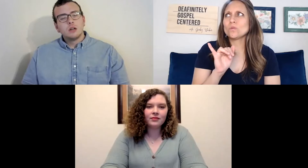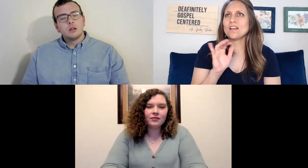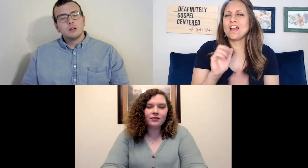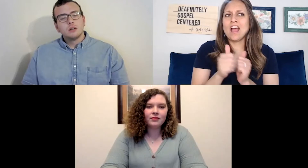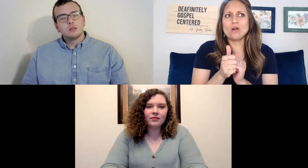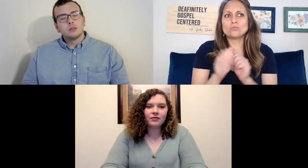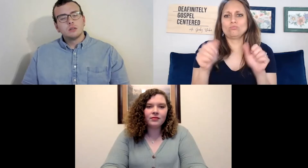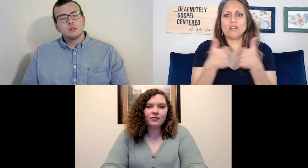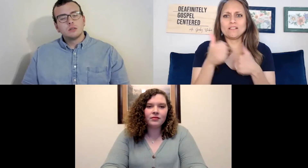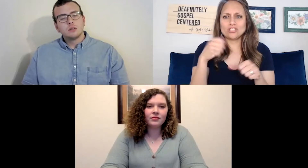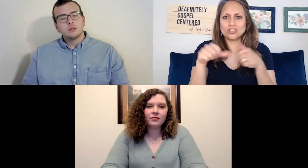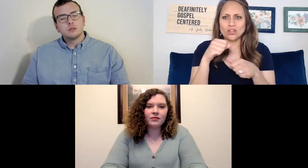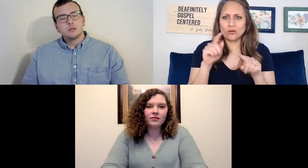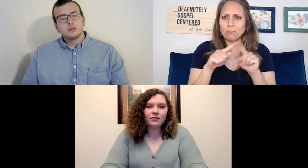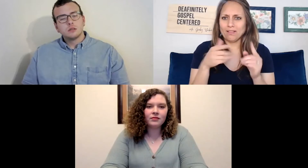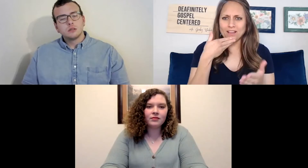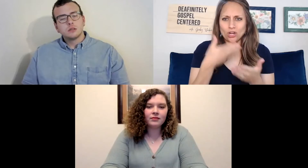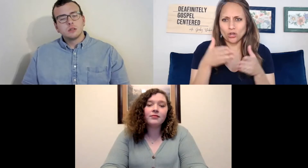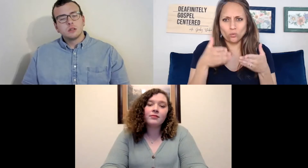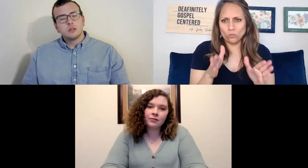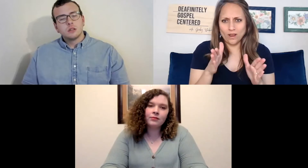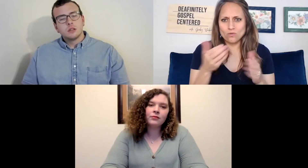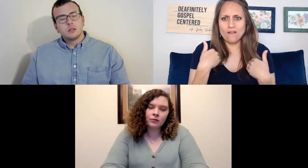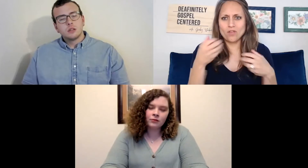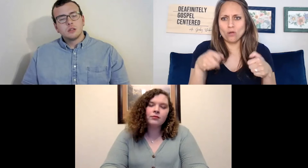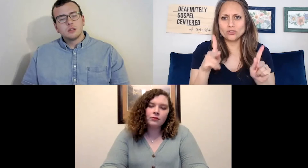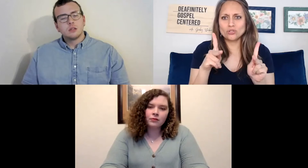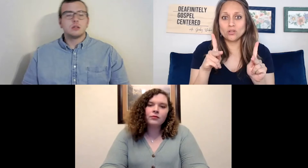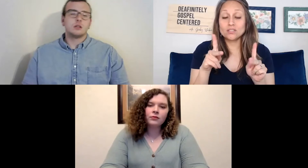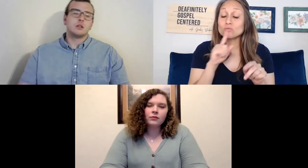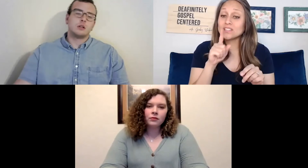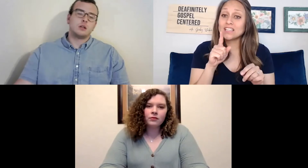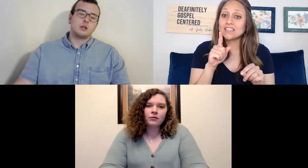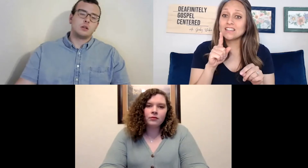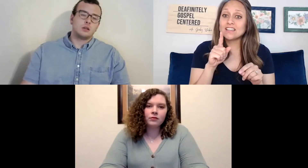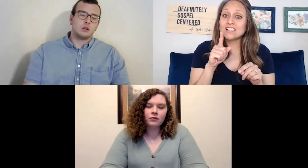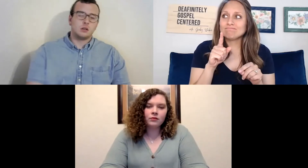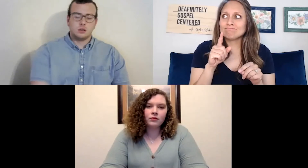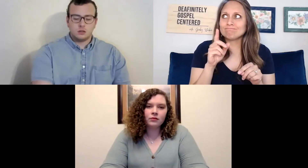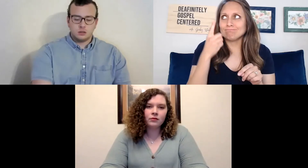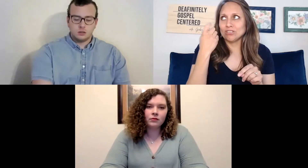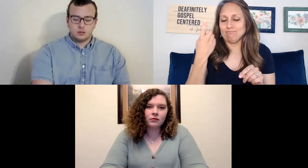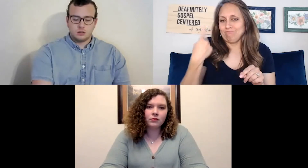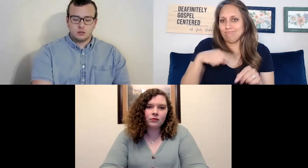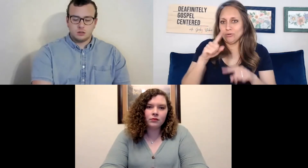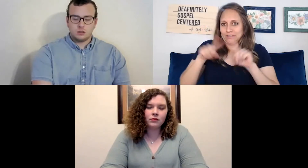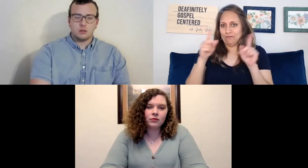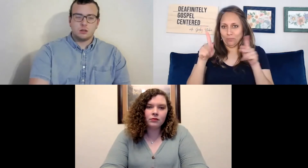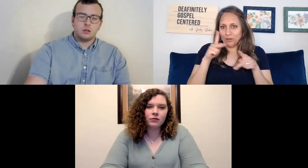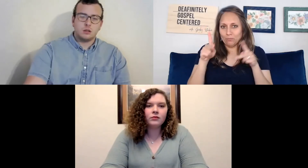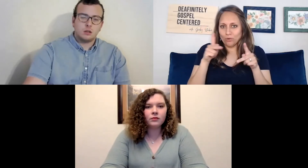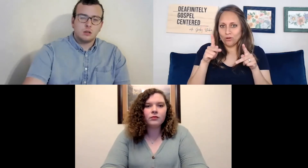I want to say too, just, how you can challenge each other as an adult, but in a good way. It lends itself